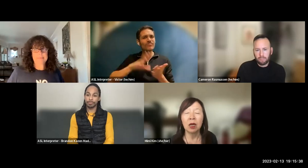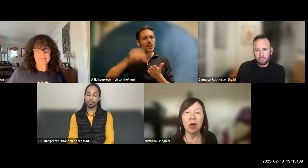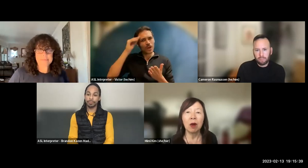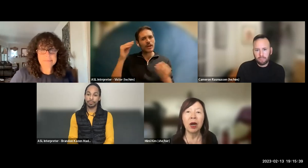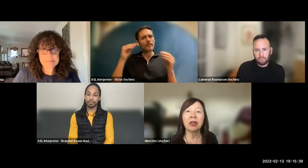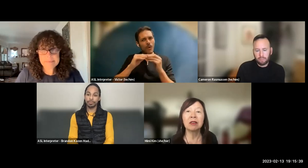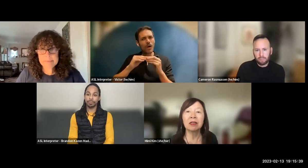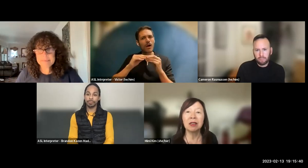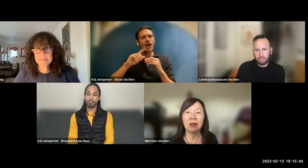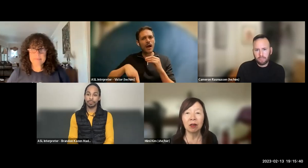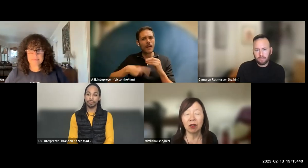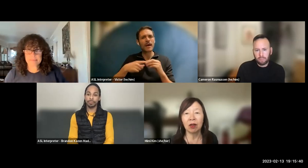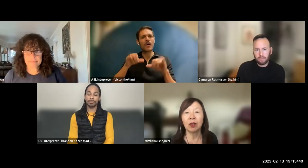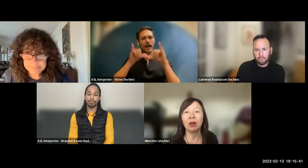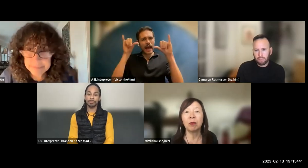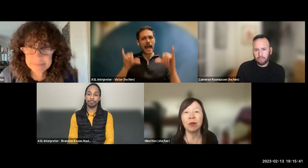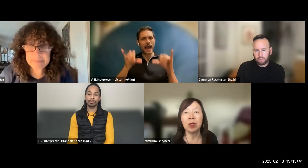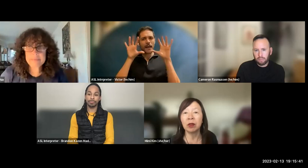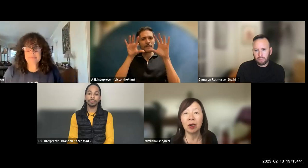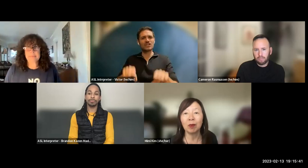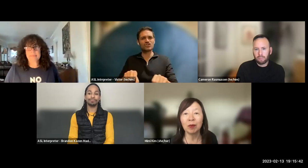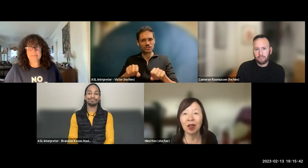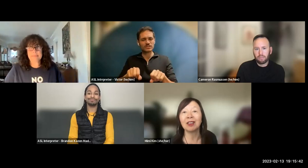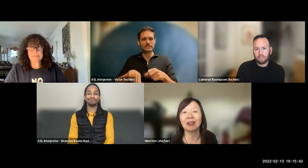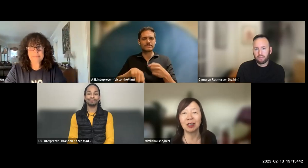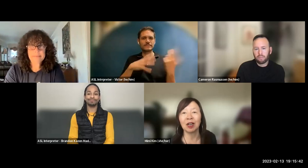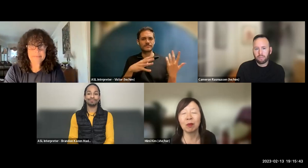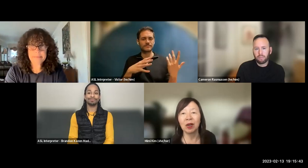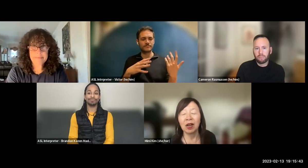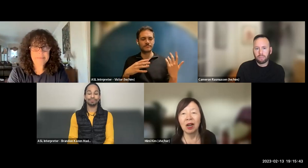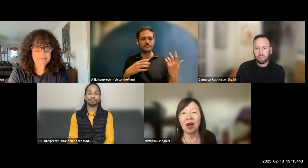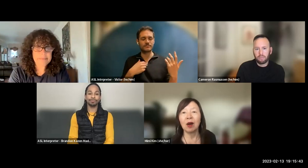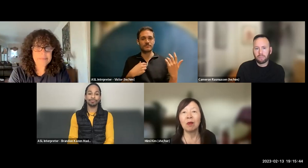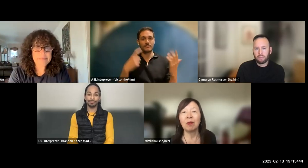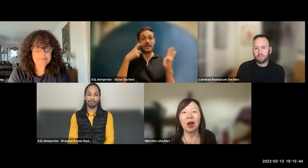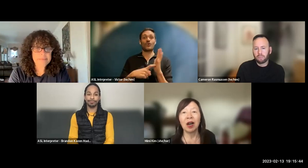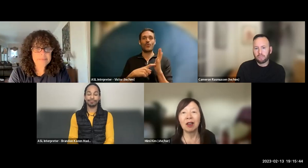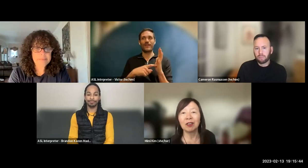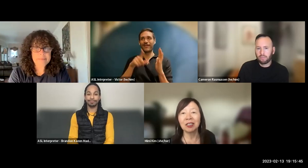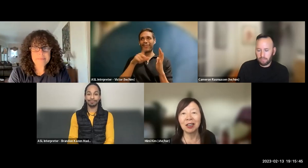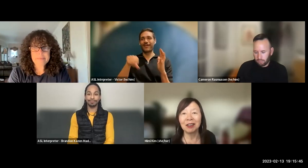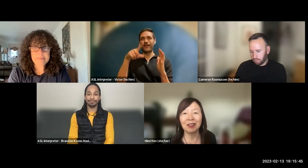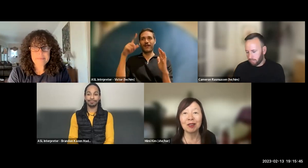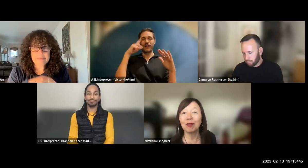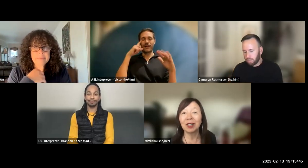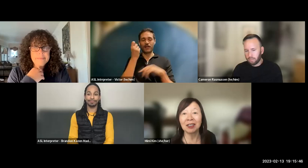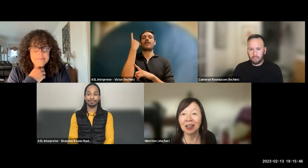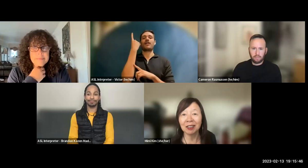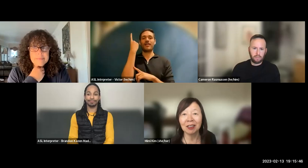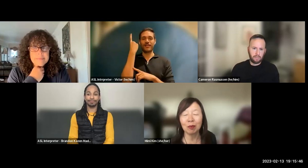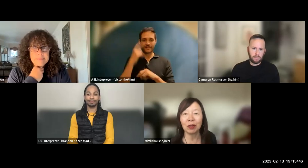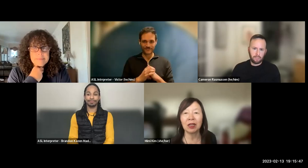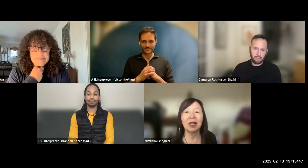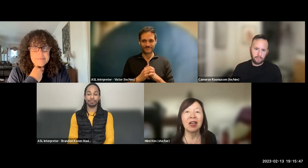world, I can see the eyes lighting up. I have to say, this morning, I